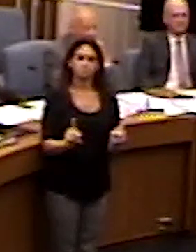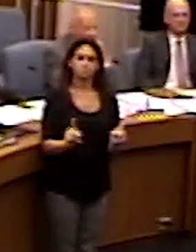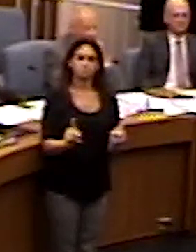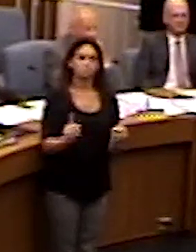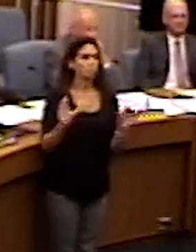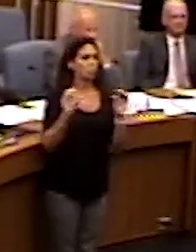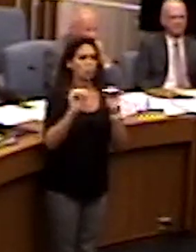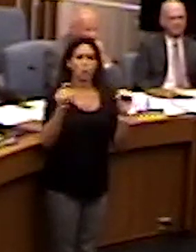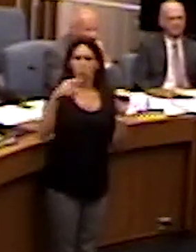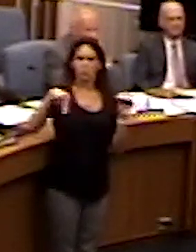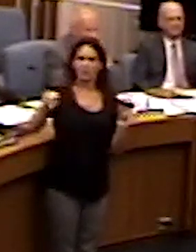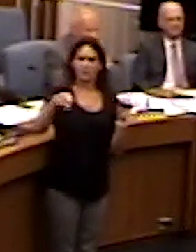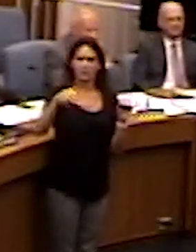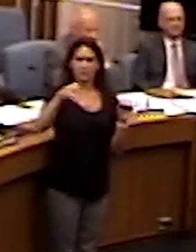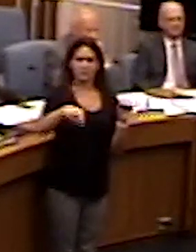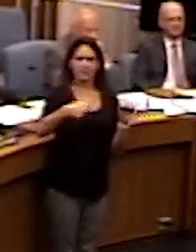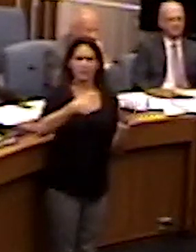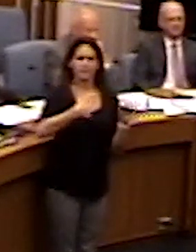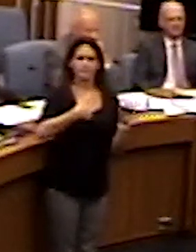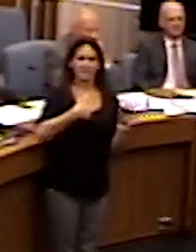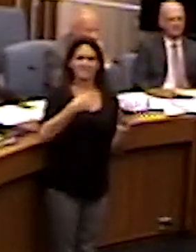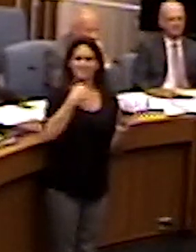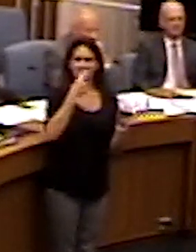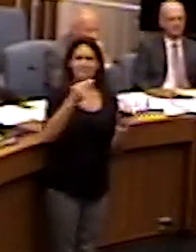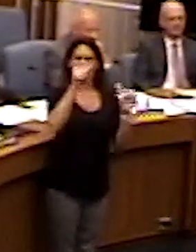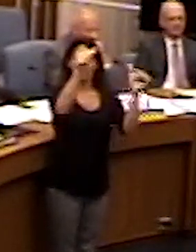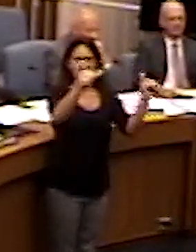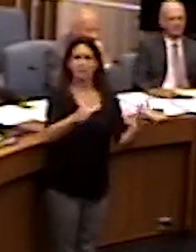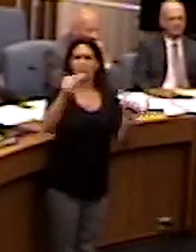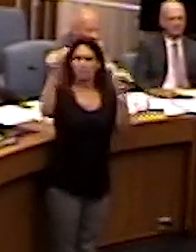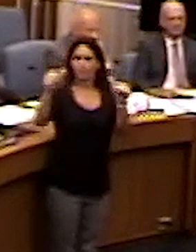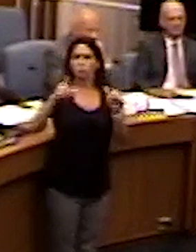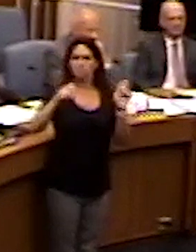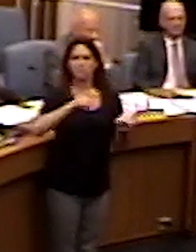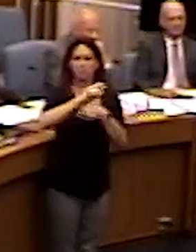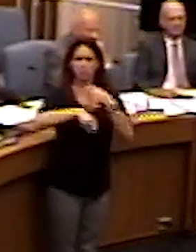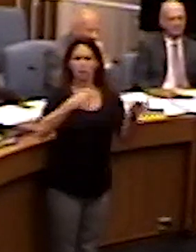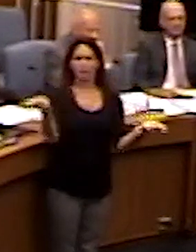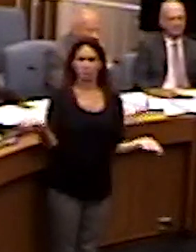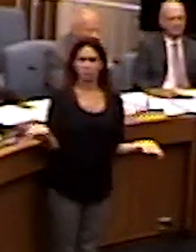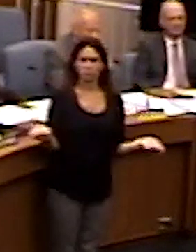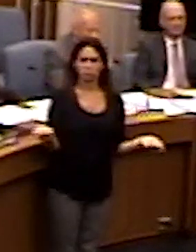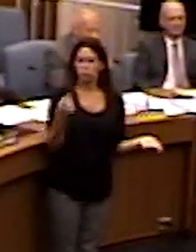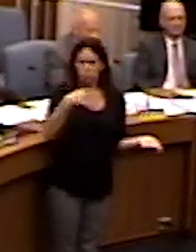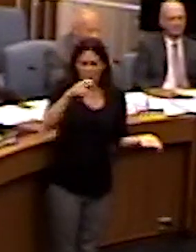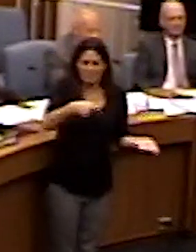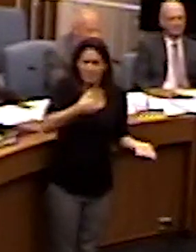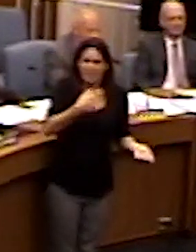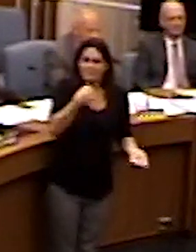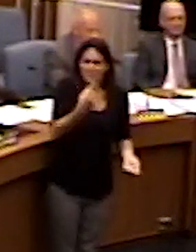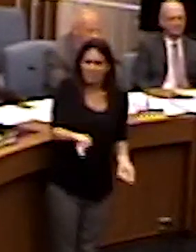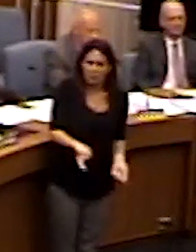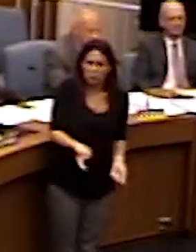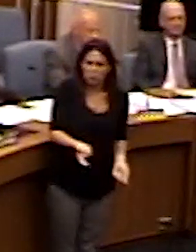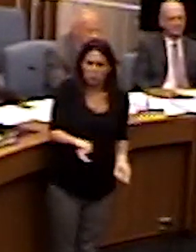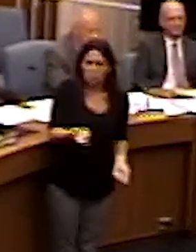nobody here needed me to tell the township that the posters had to be up. Nobody.